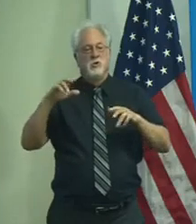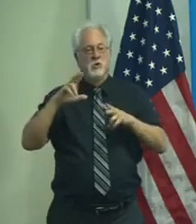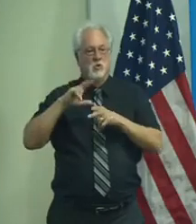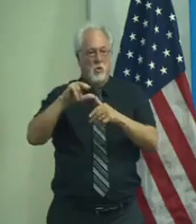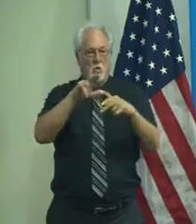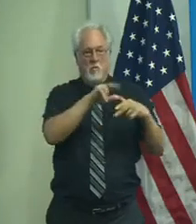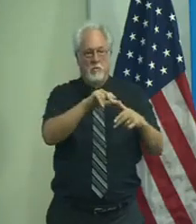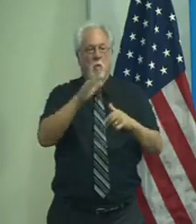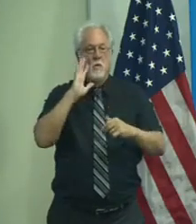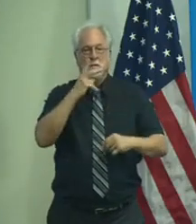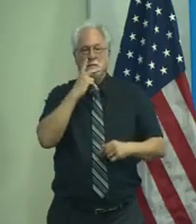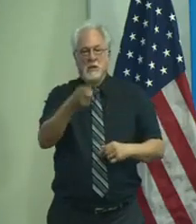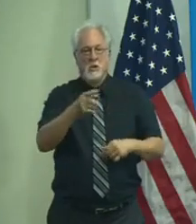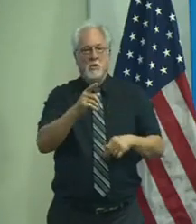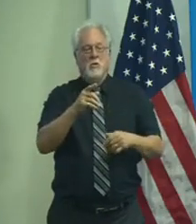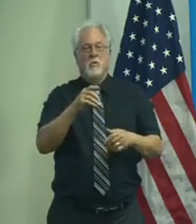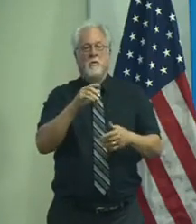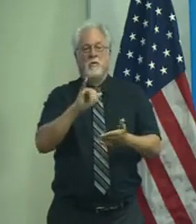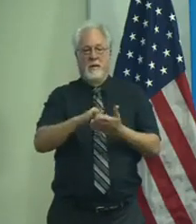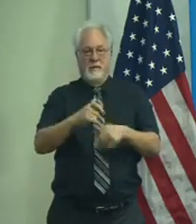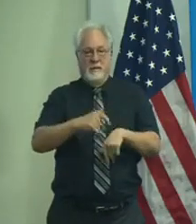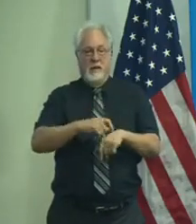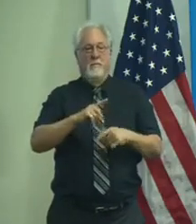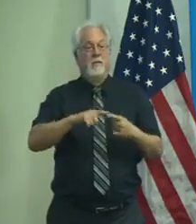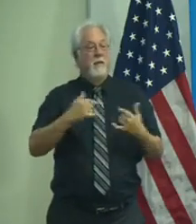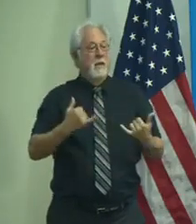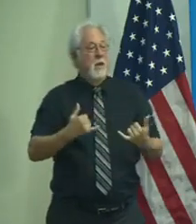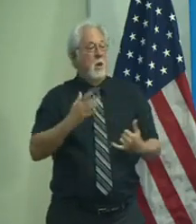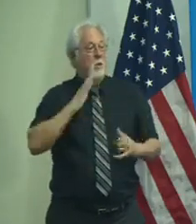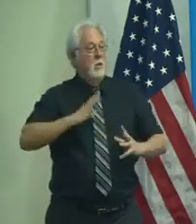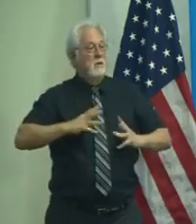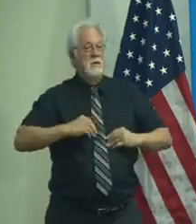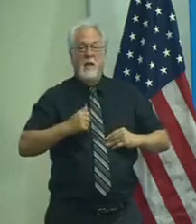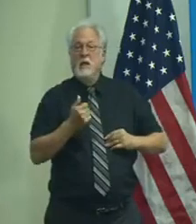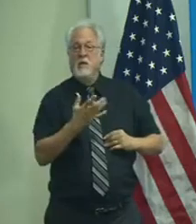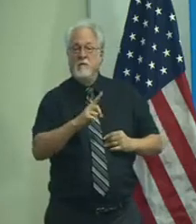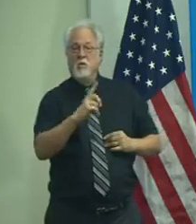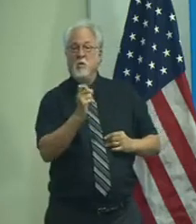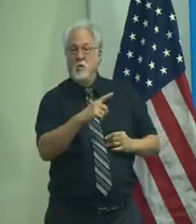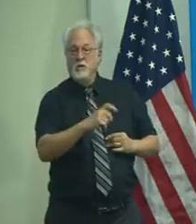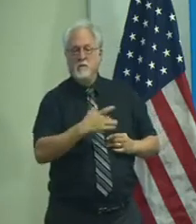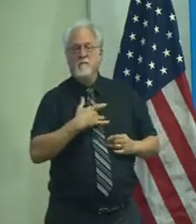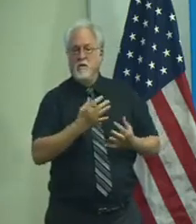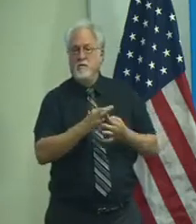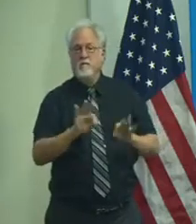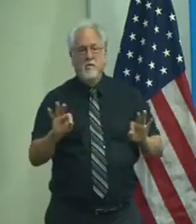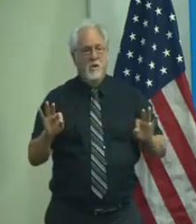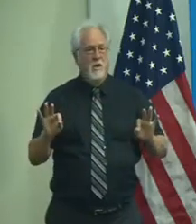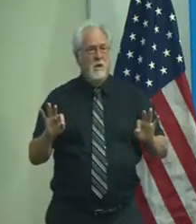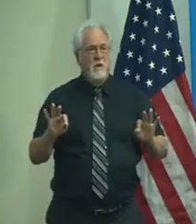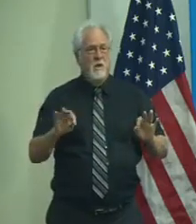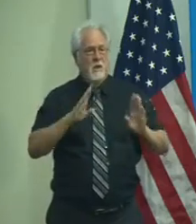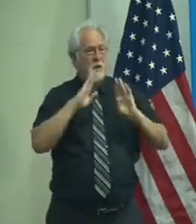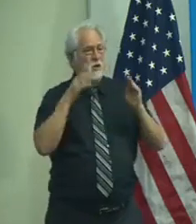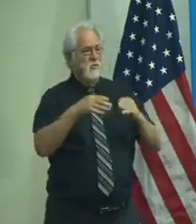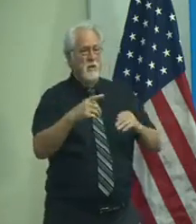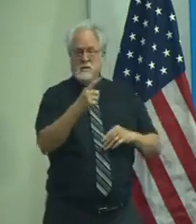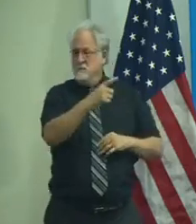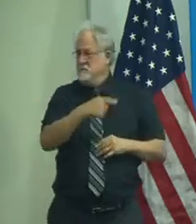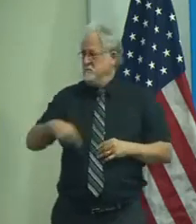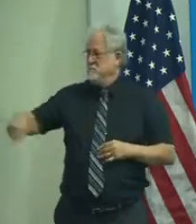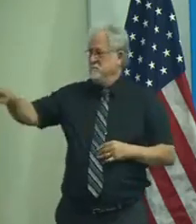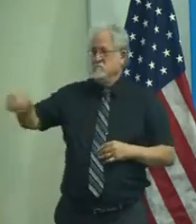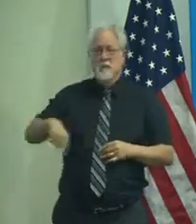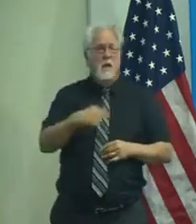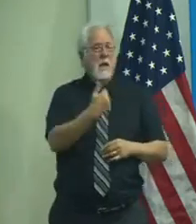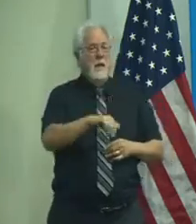we will see you at that point. And at this time, we will take a few questions, and feel free to address any questions